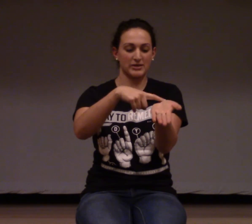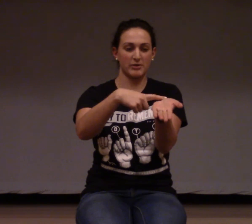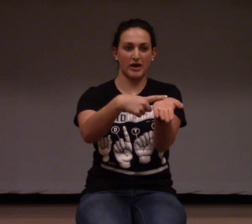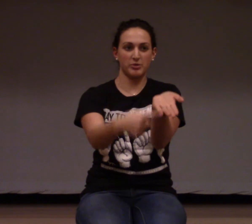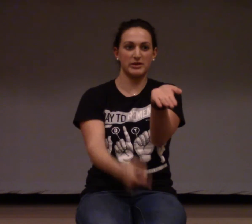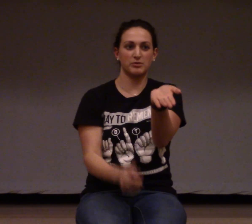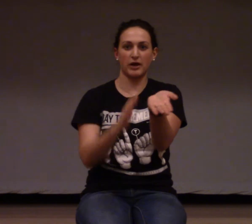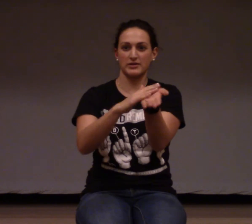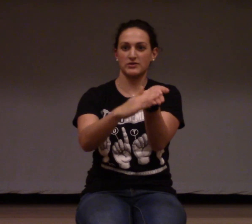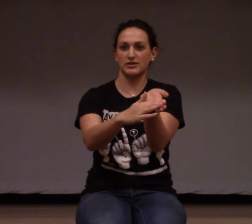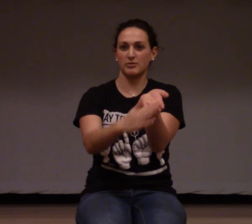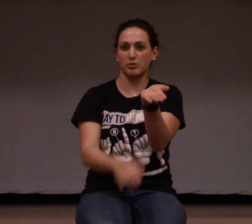to be on your piece of bread. So this is going to be a bread.